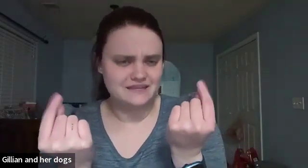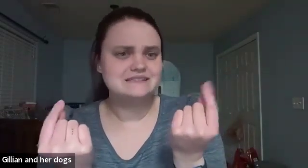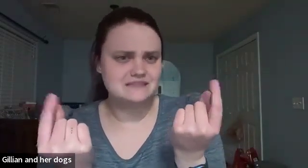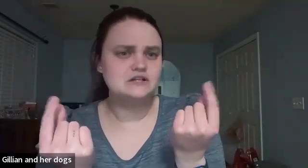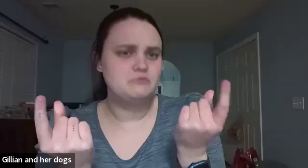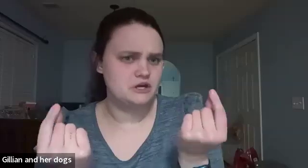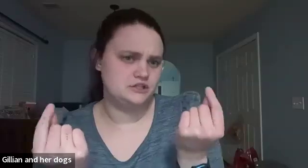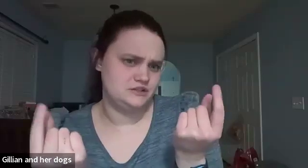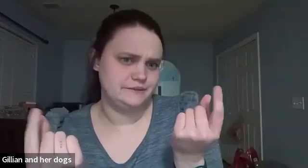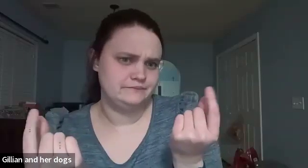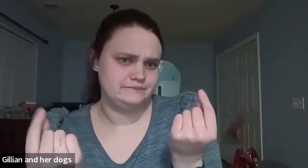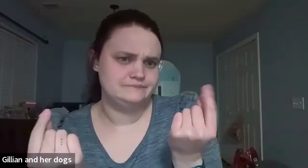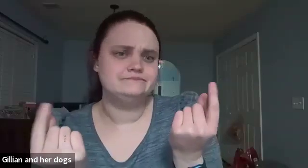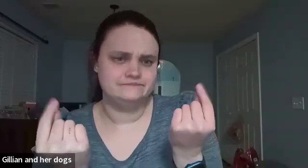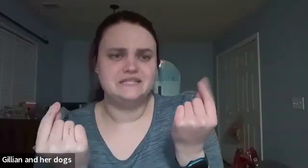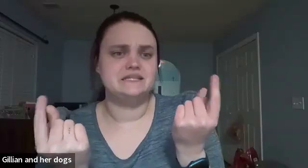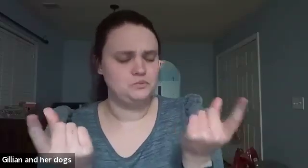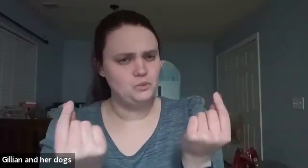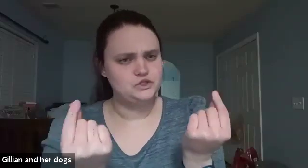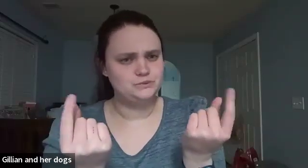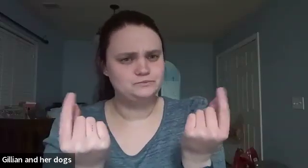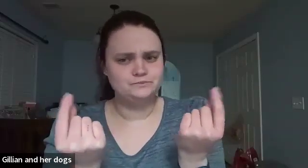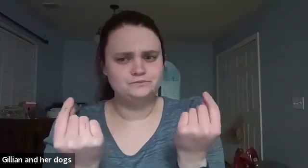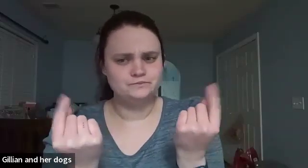And this is literally, what are you doing? That's it. What do.